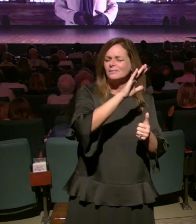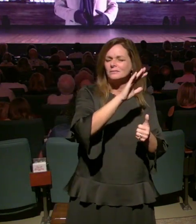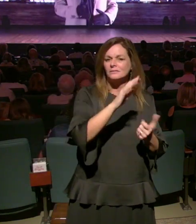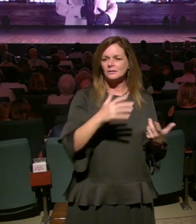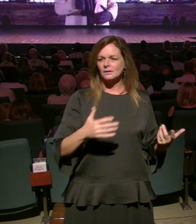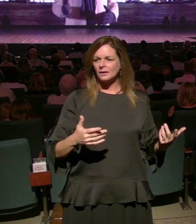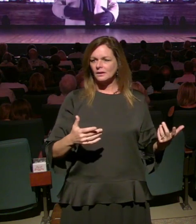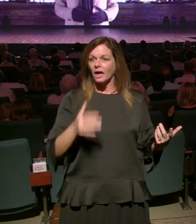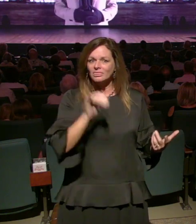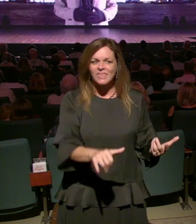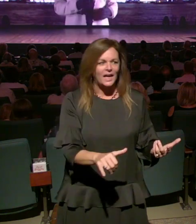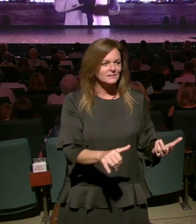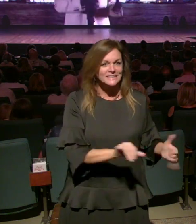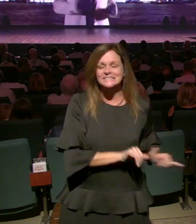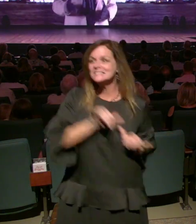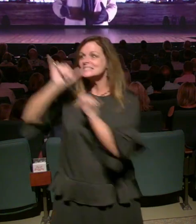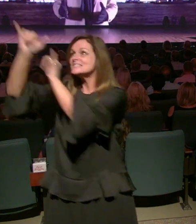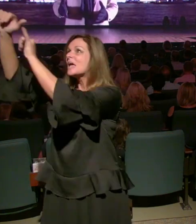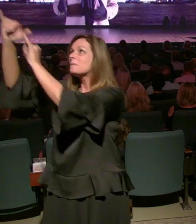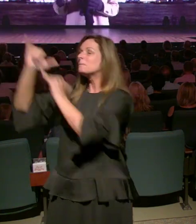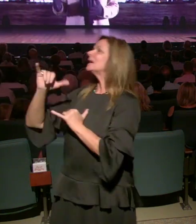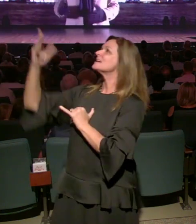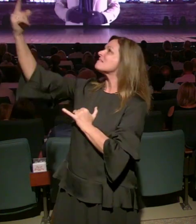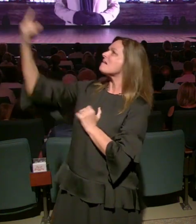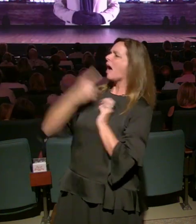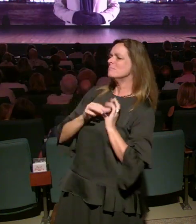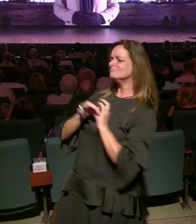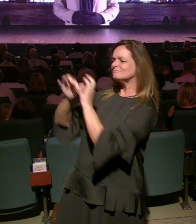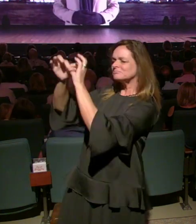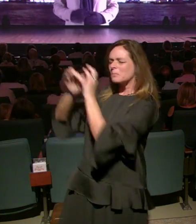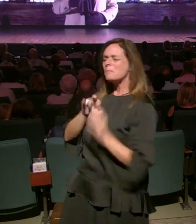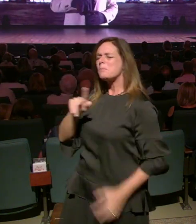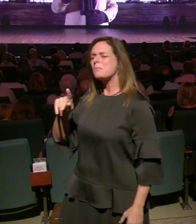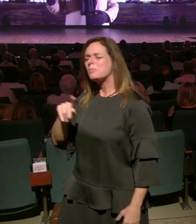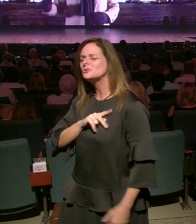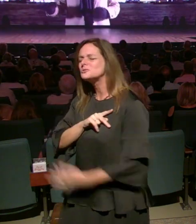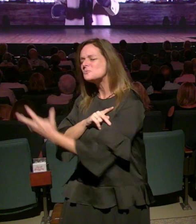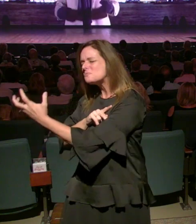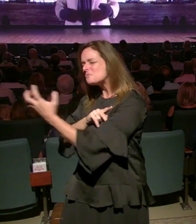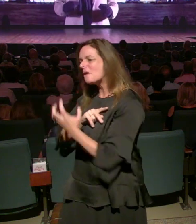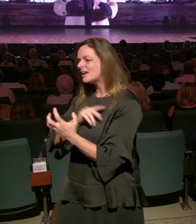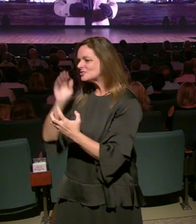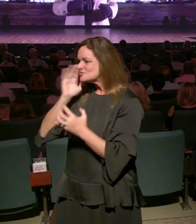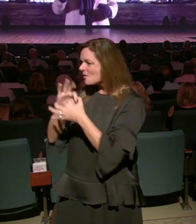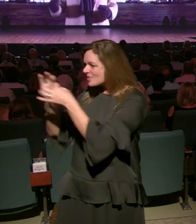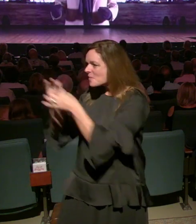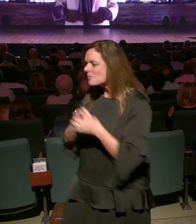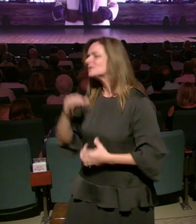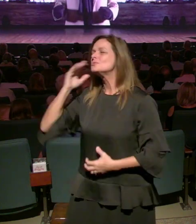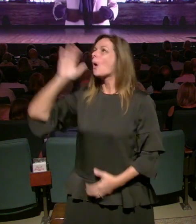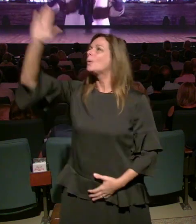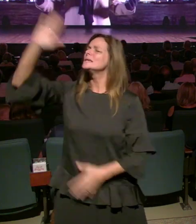again to help each and every one of us know God in that personal way. And see, as you get to know him personally, you begin to know his